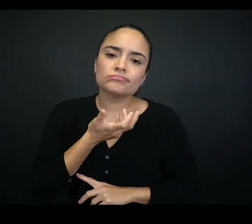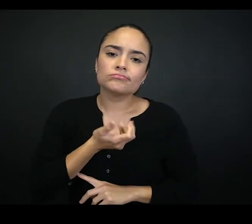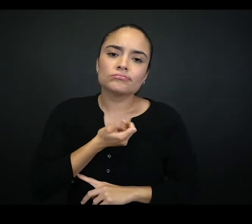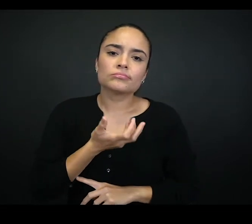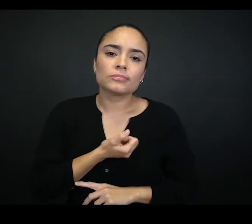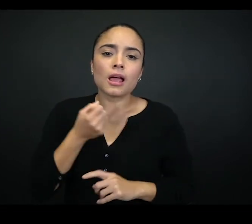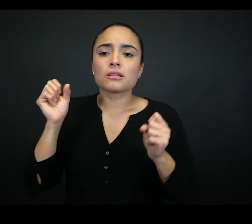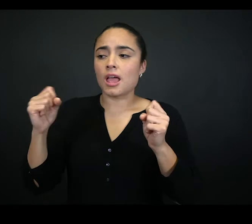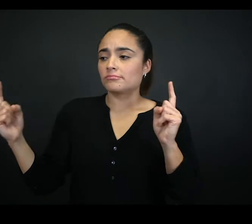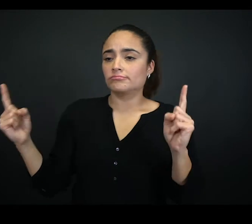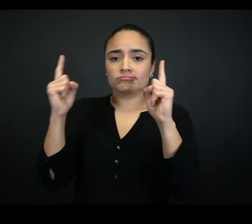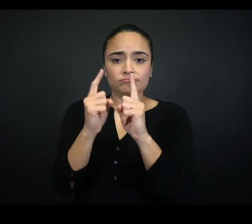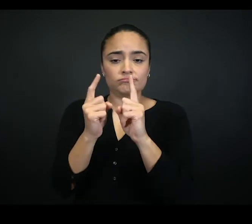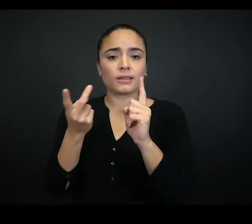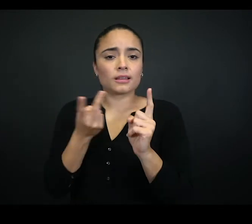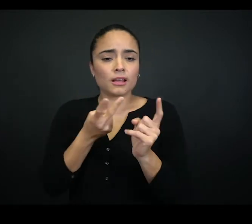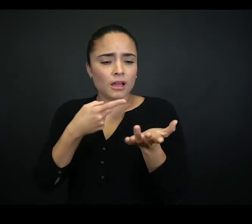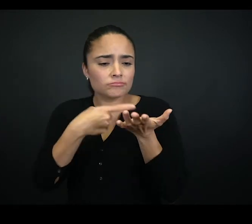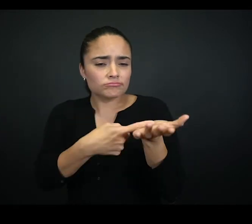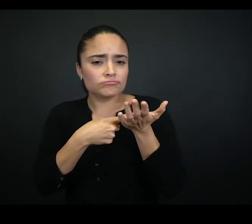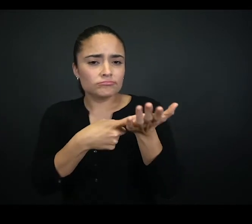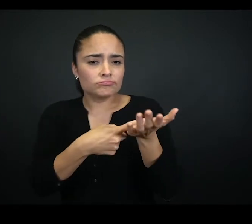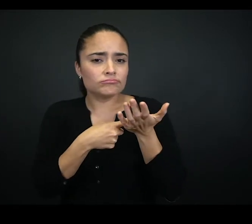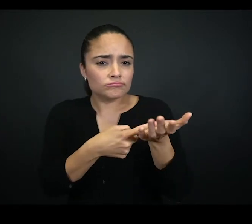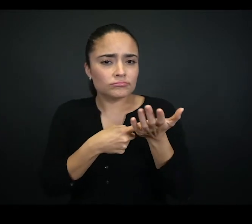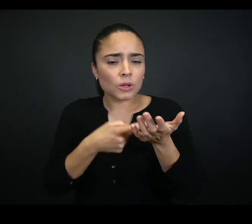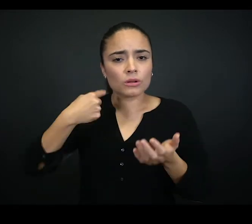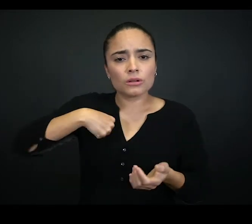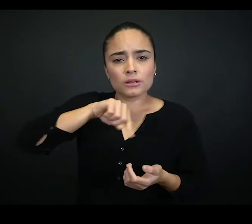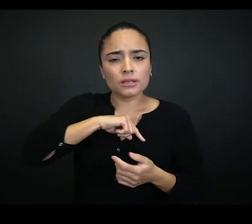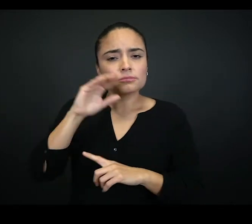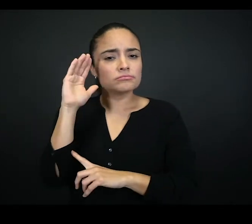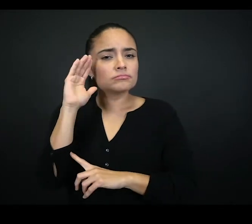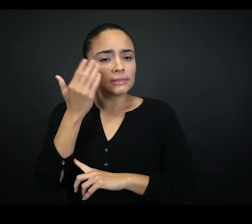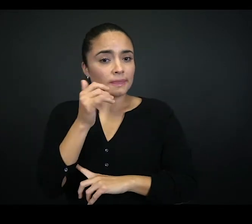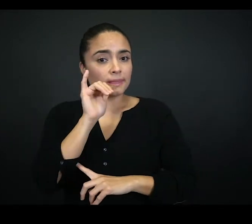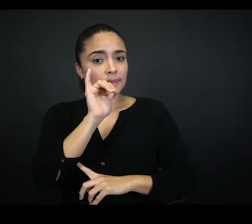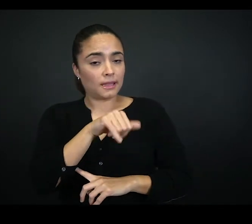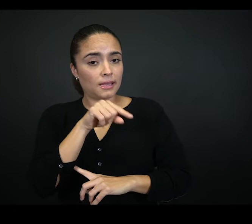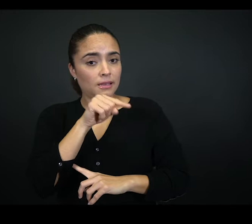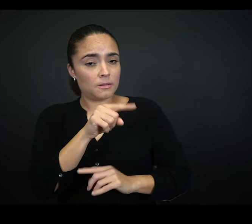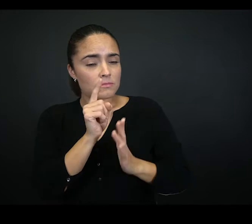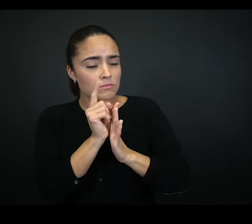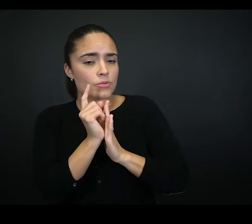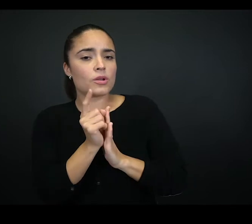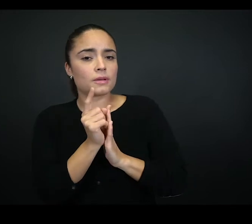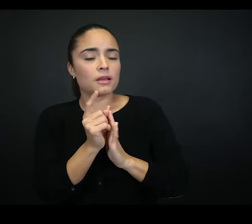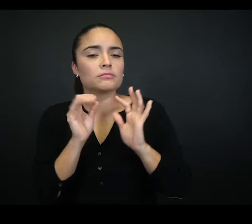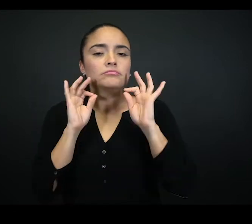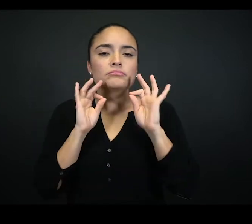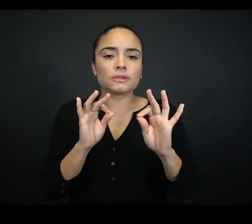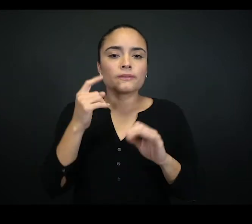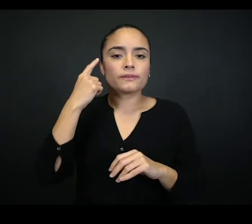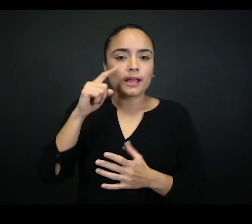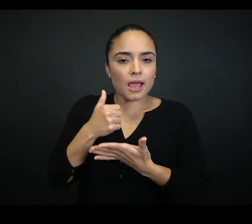it's a really, really good opportunity for that moment where somebody is feeling comfortable. We have somebody that